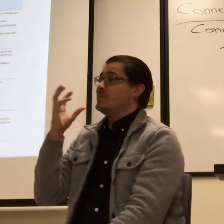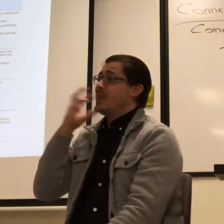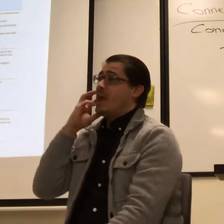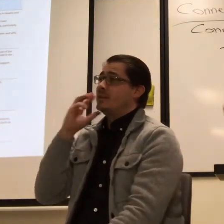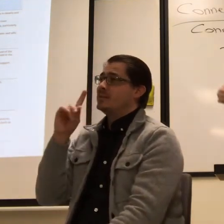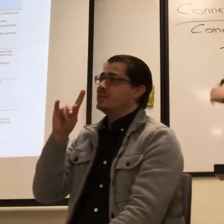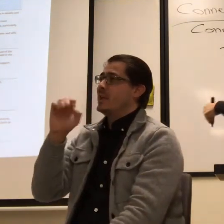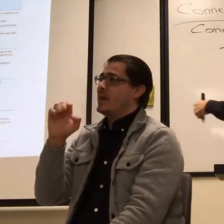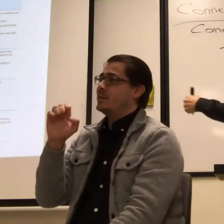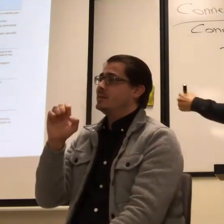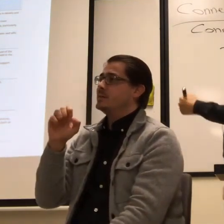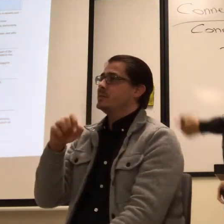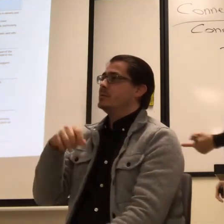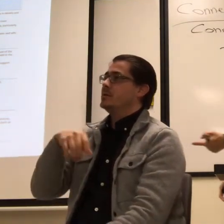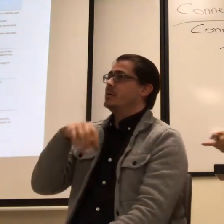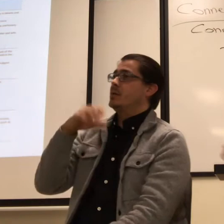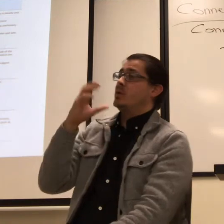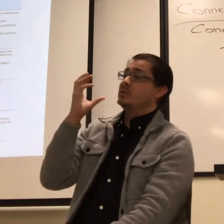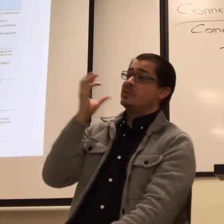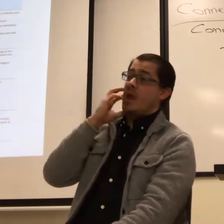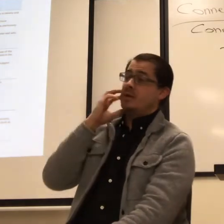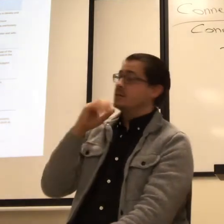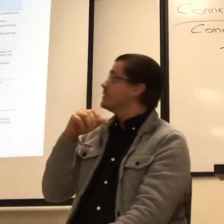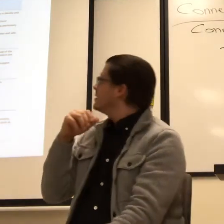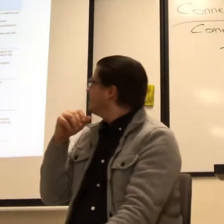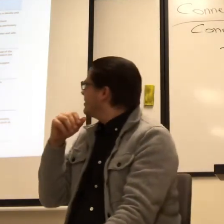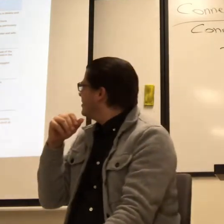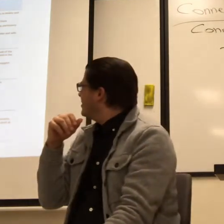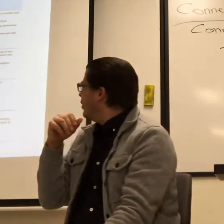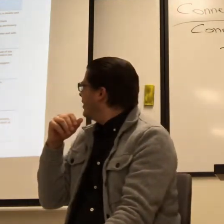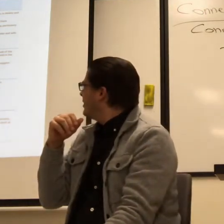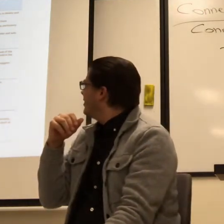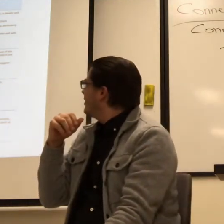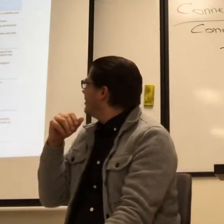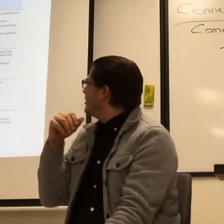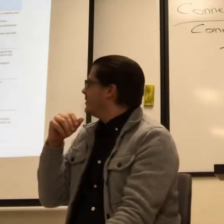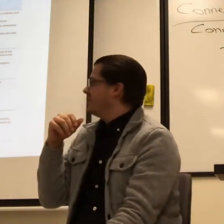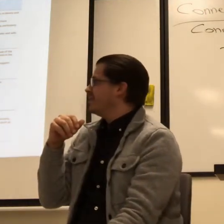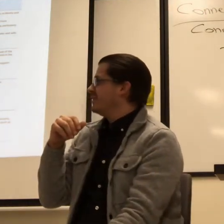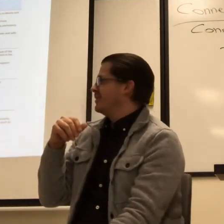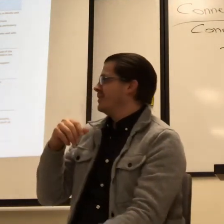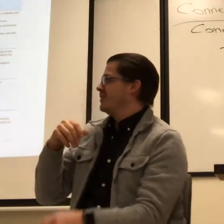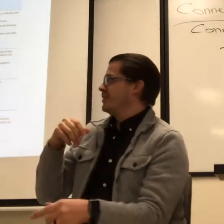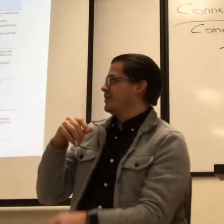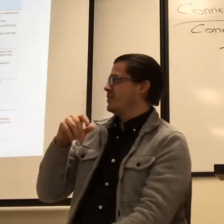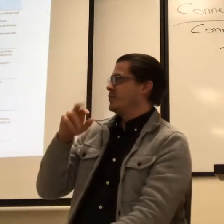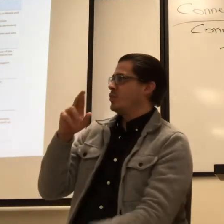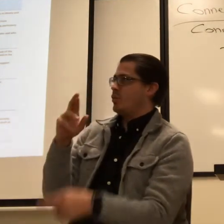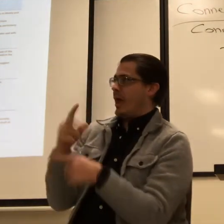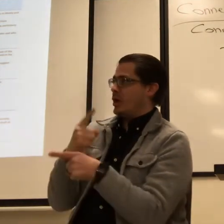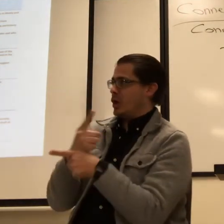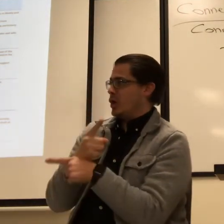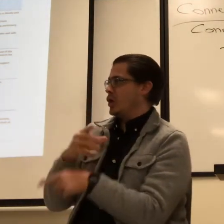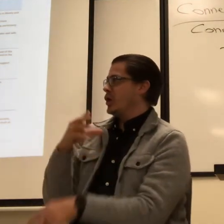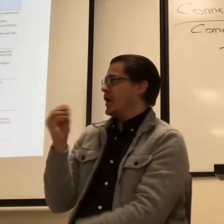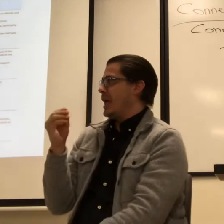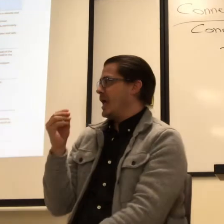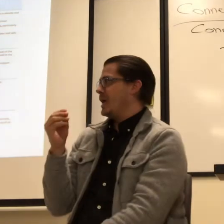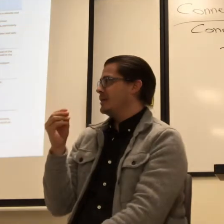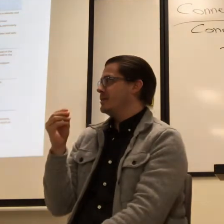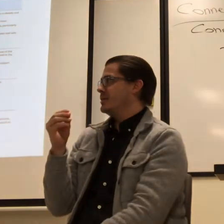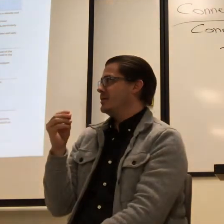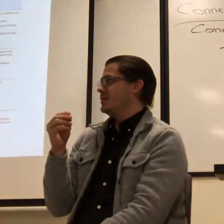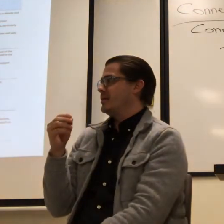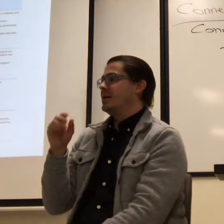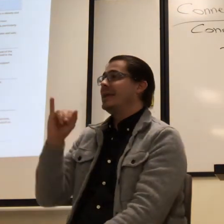there's dense, regular, dense, irregular. If the fiber is packed in a way, and they're all oriented